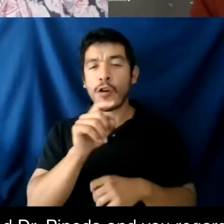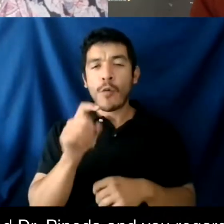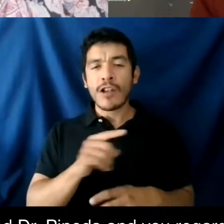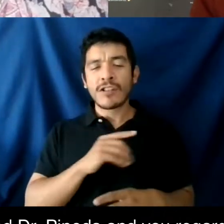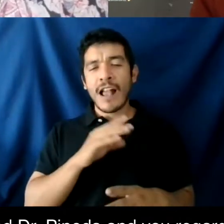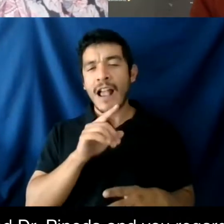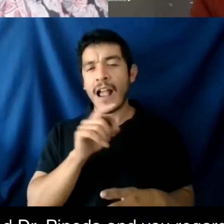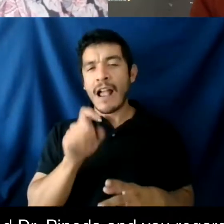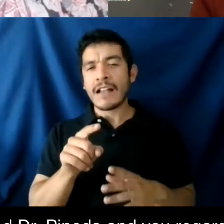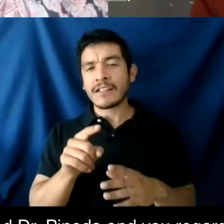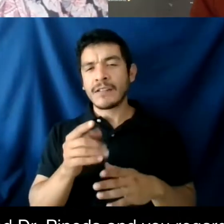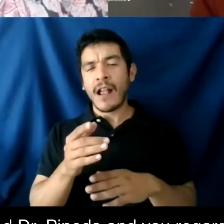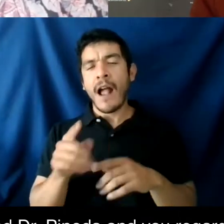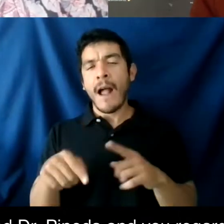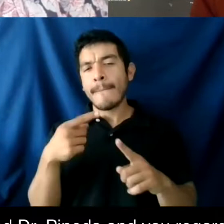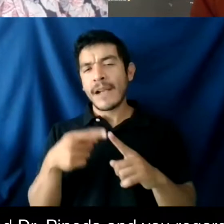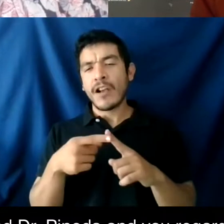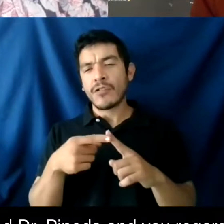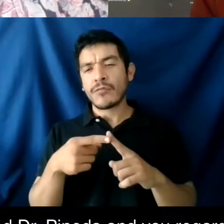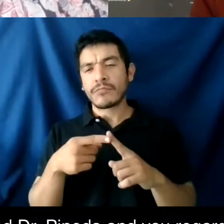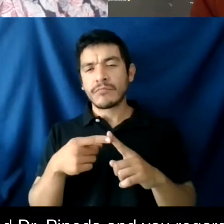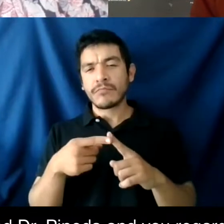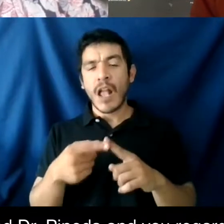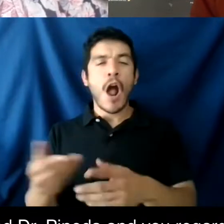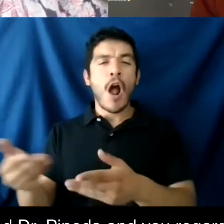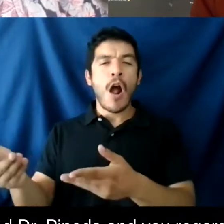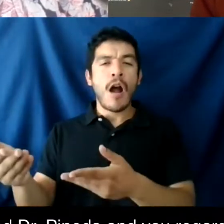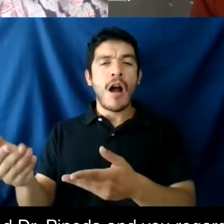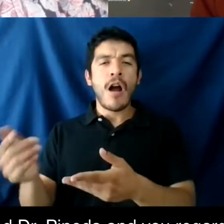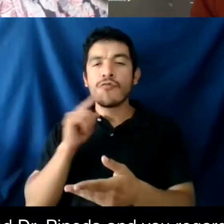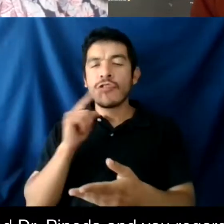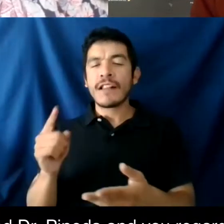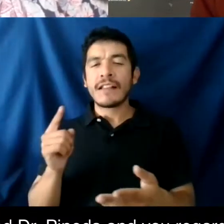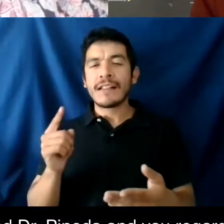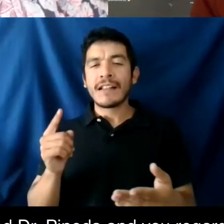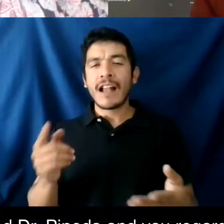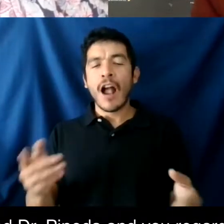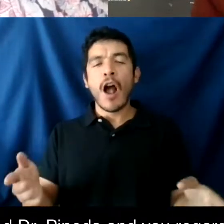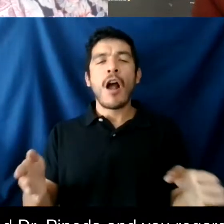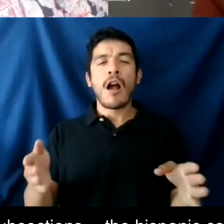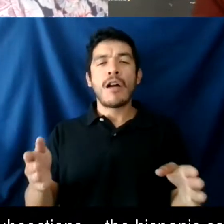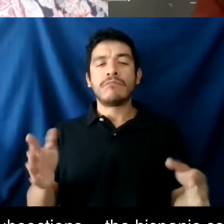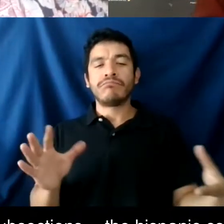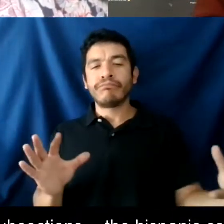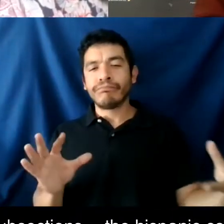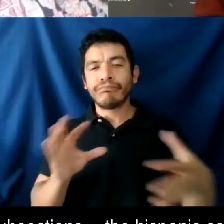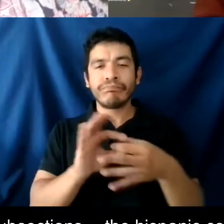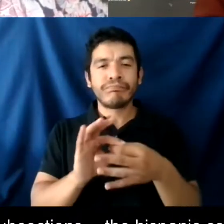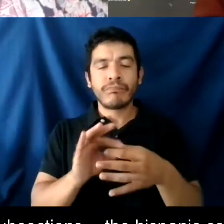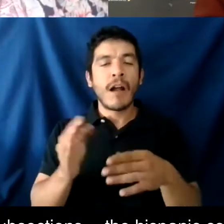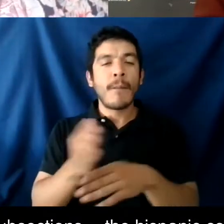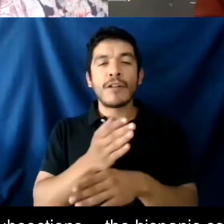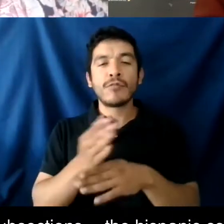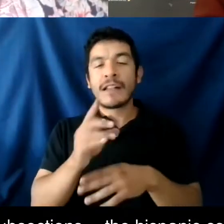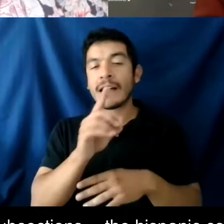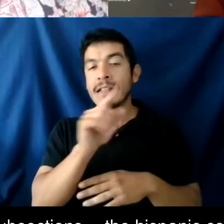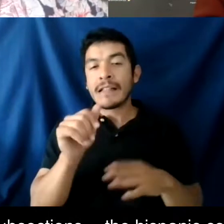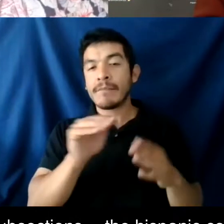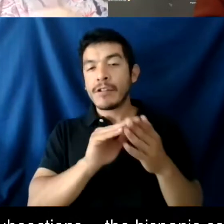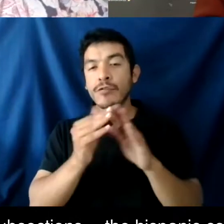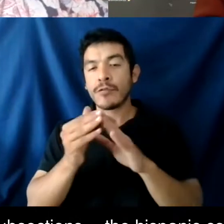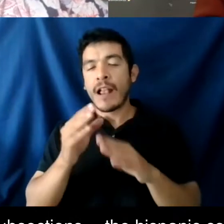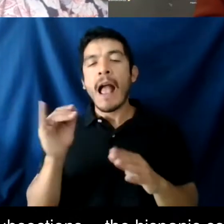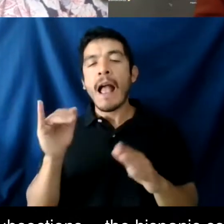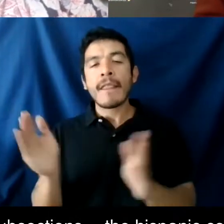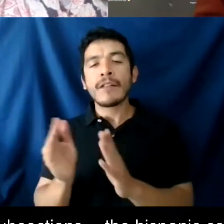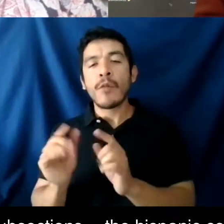regarding the closing the gap between the disability community and the subsections,